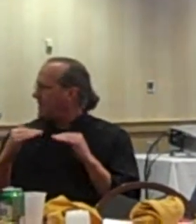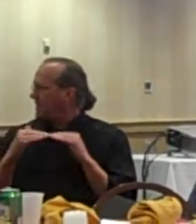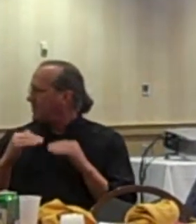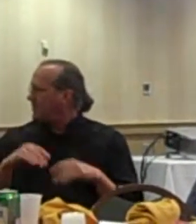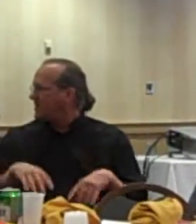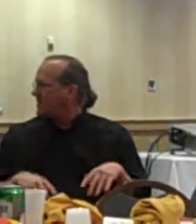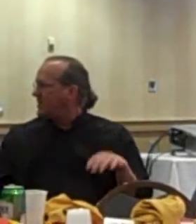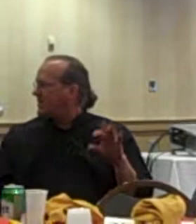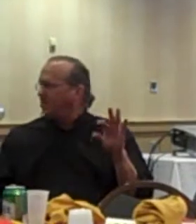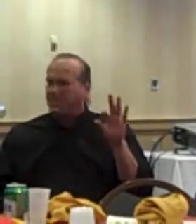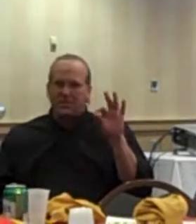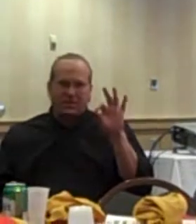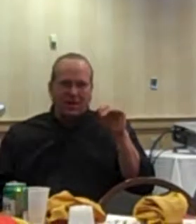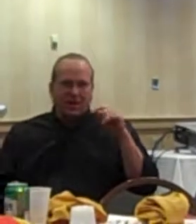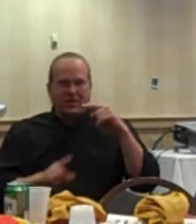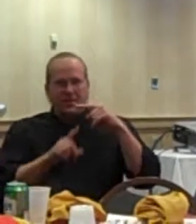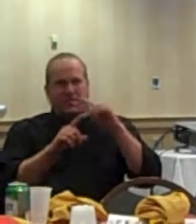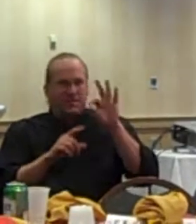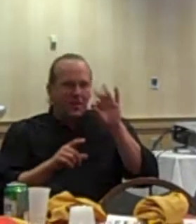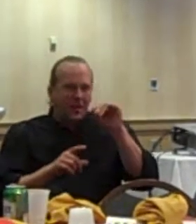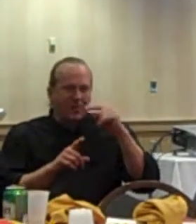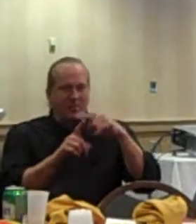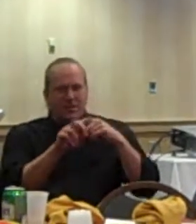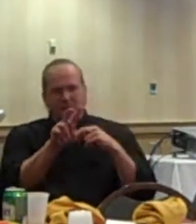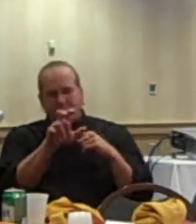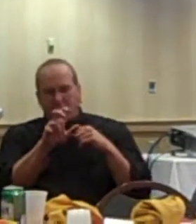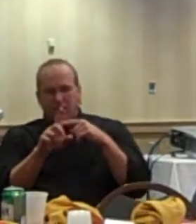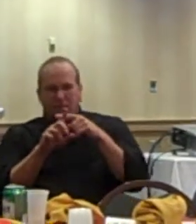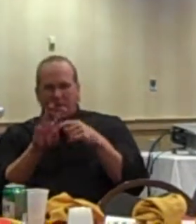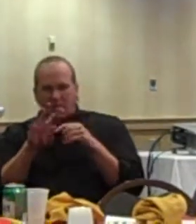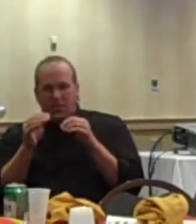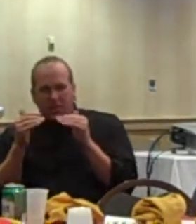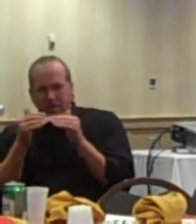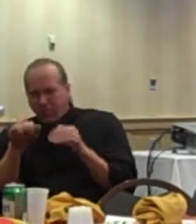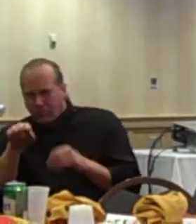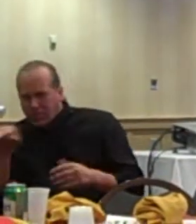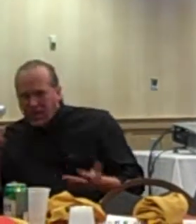90 plus 300 plus 4 equals blank. There's a lot of scrambling going on here,